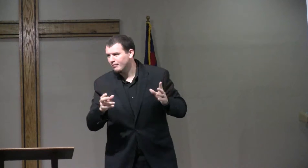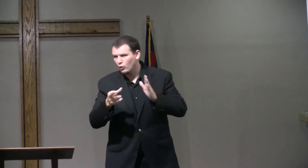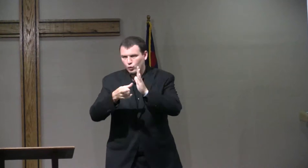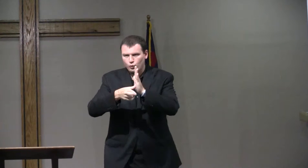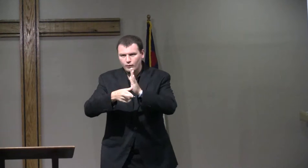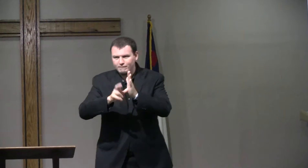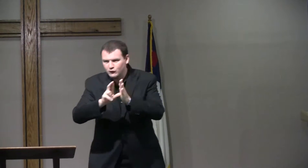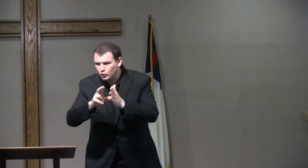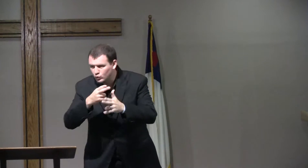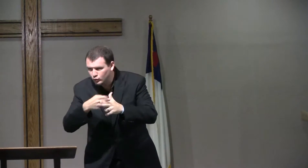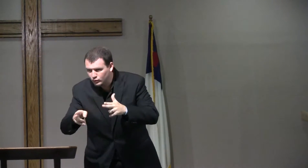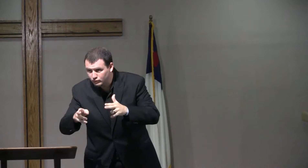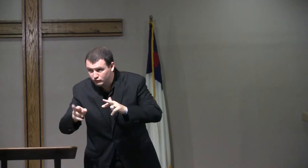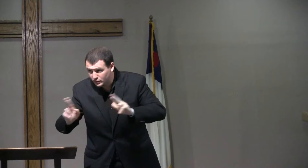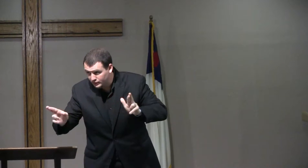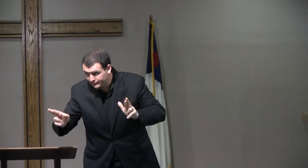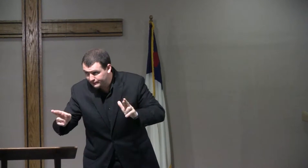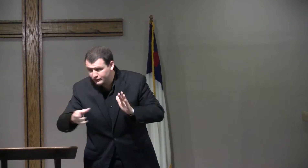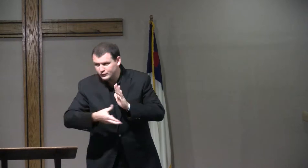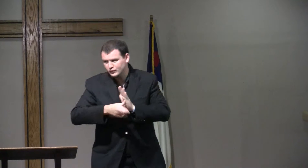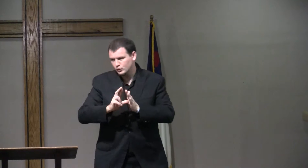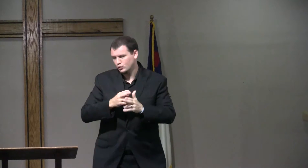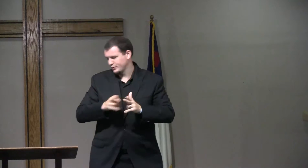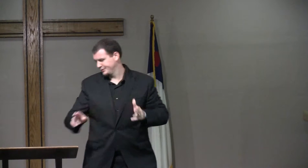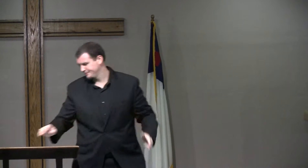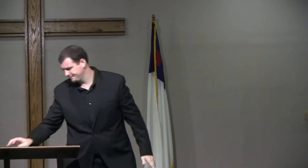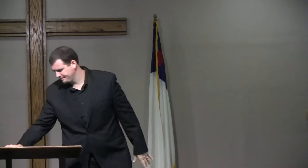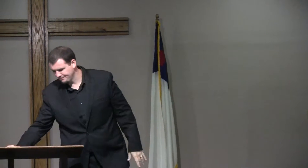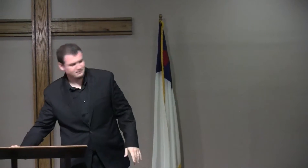attention? Let's review real quickly.